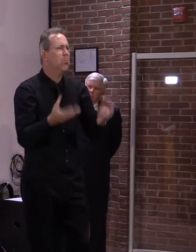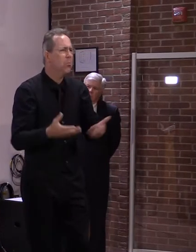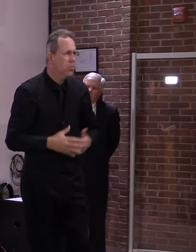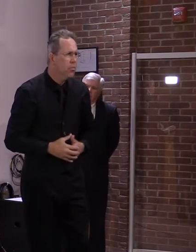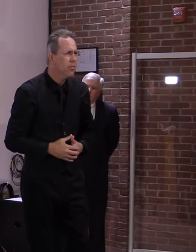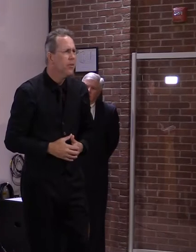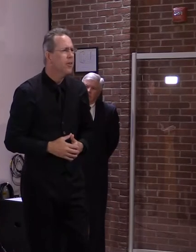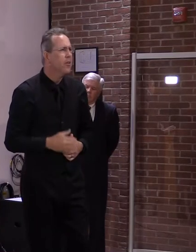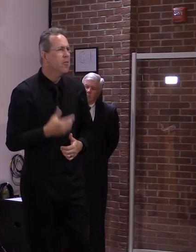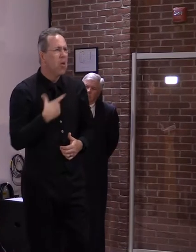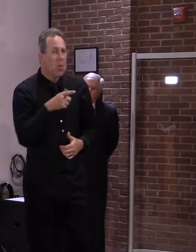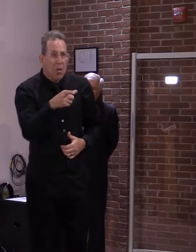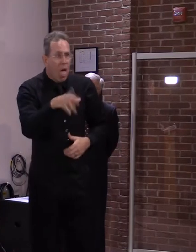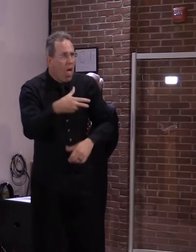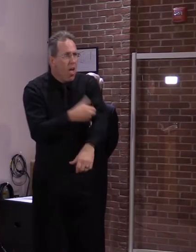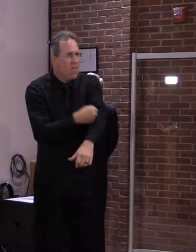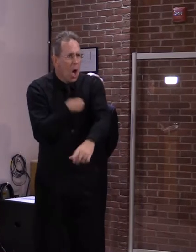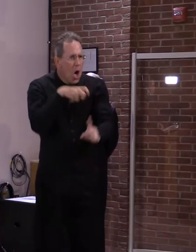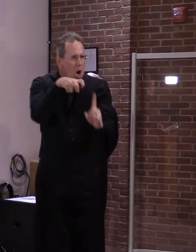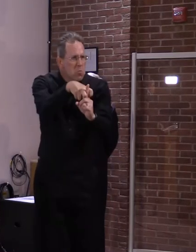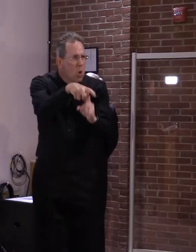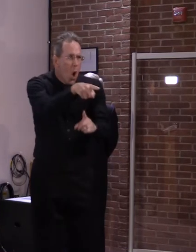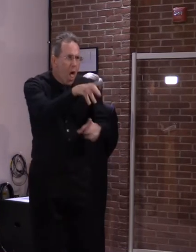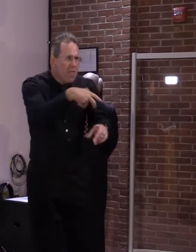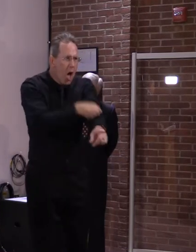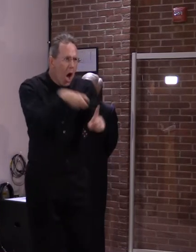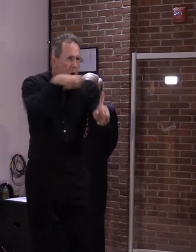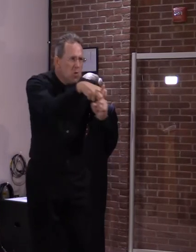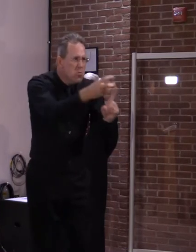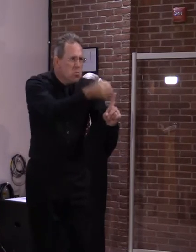individuals for certain mitigation proposals.